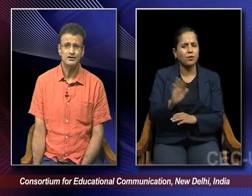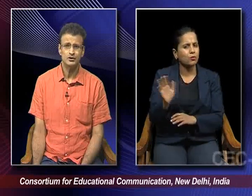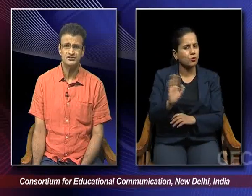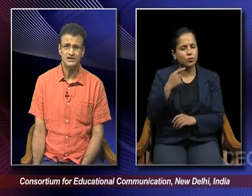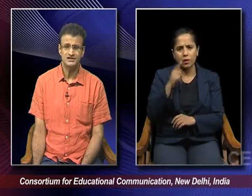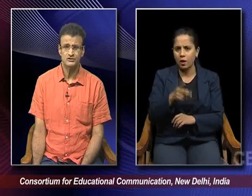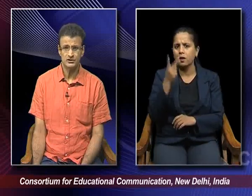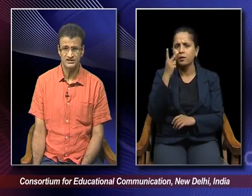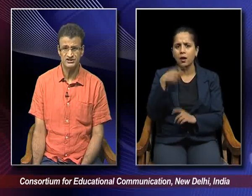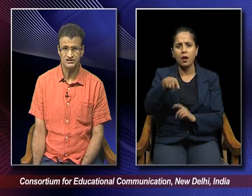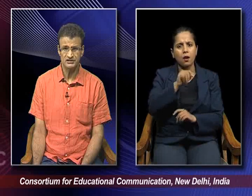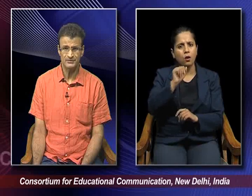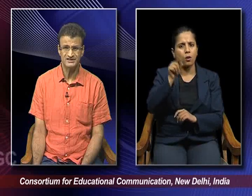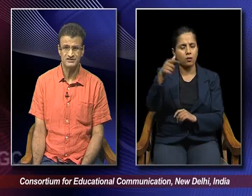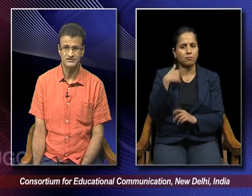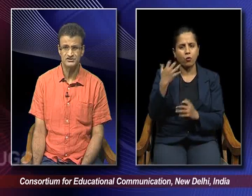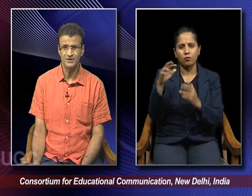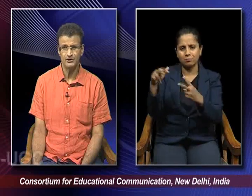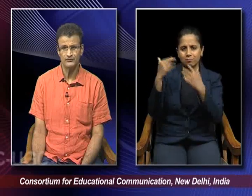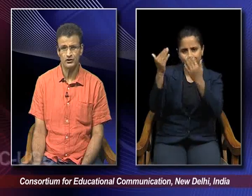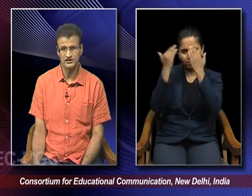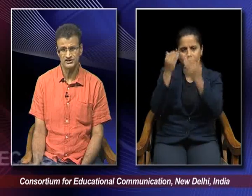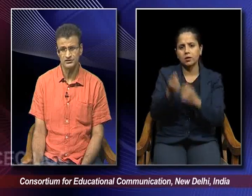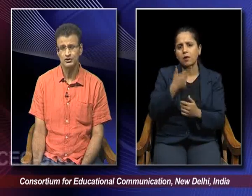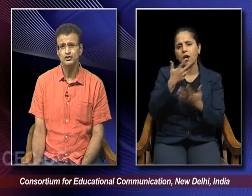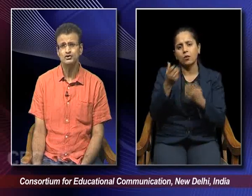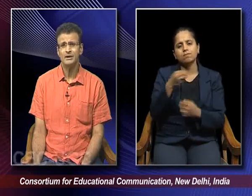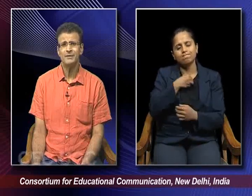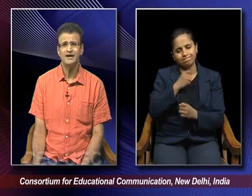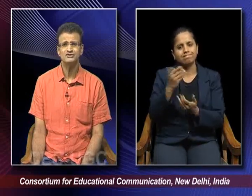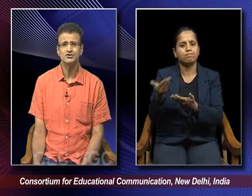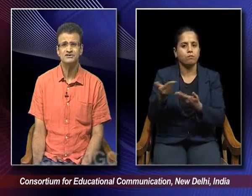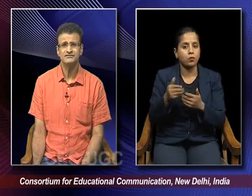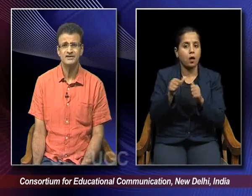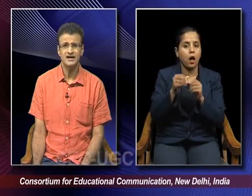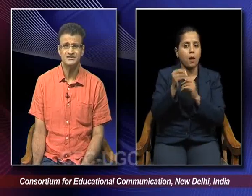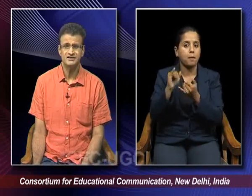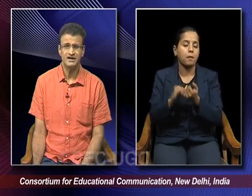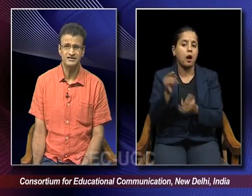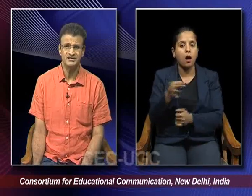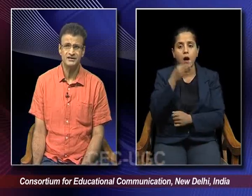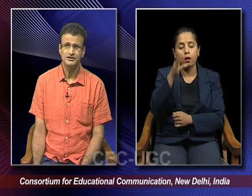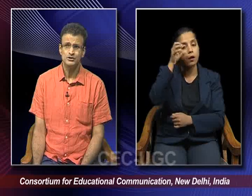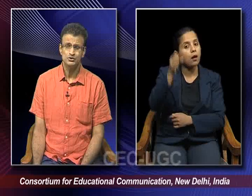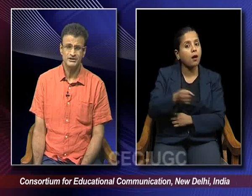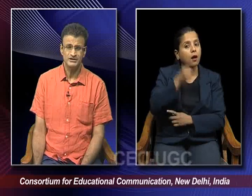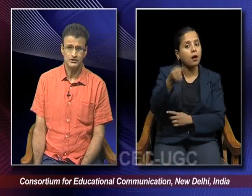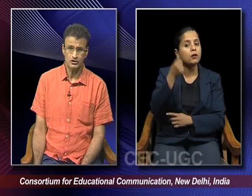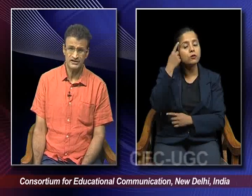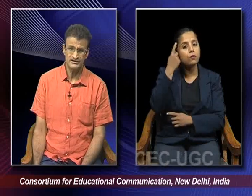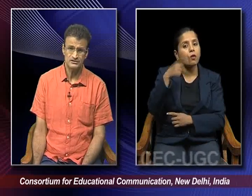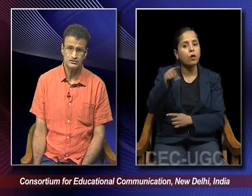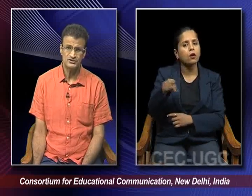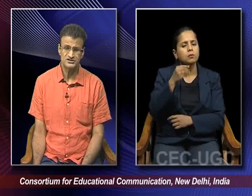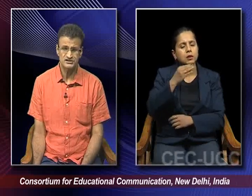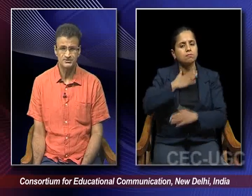it looks a little to your attention, and bless it with a smile of toleration. So Abbas was in a way asking Gandhi to be